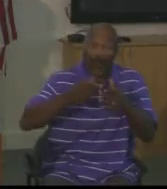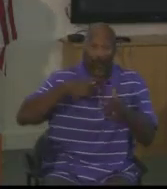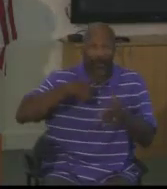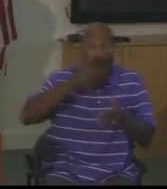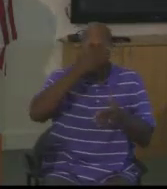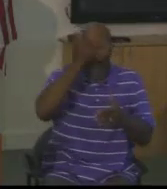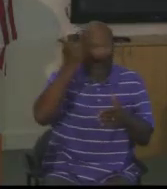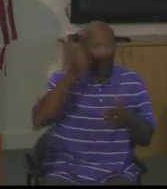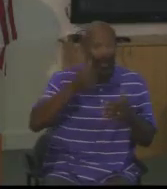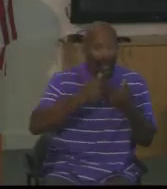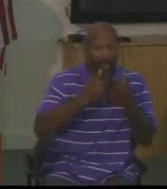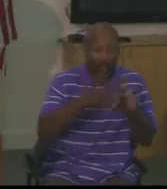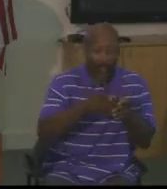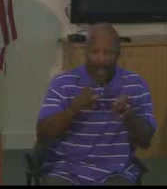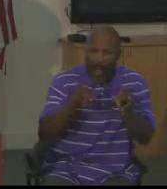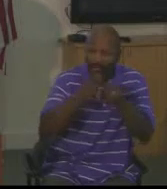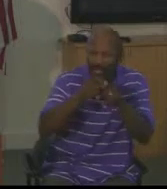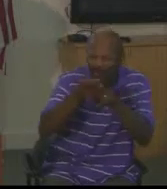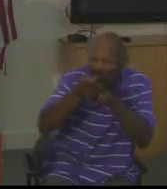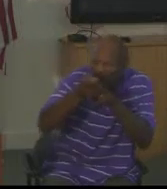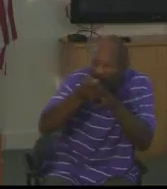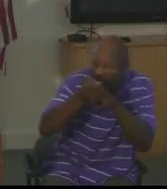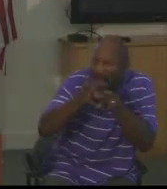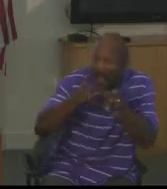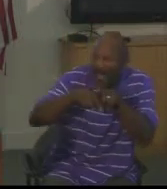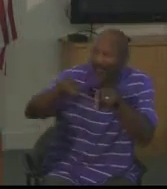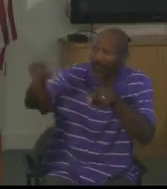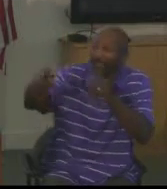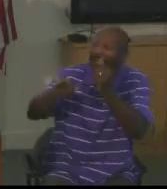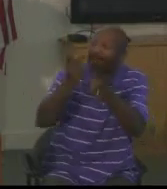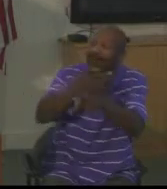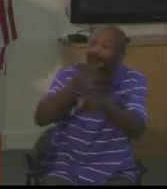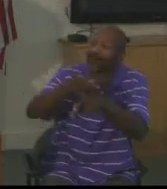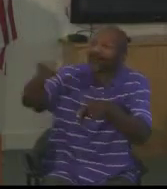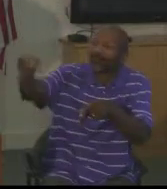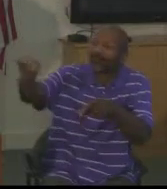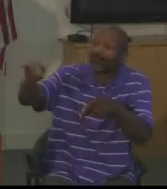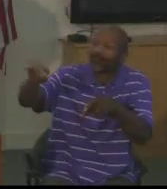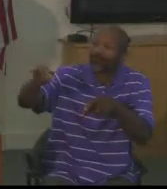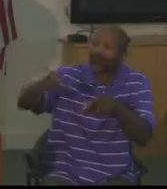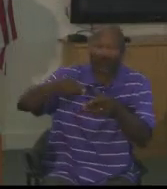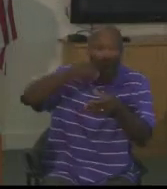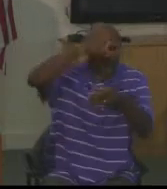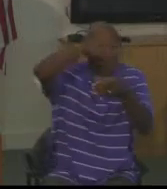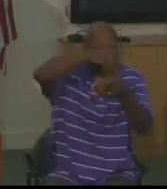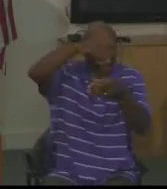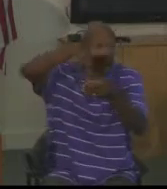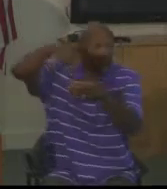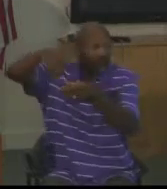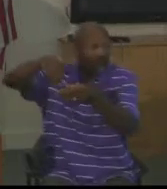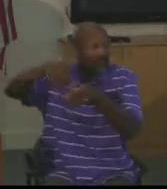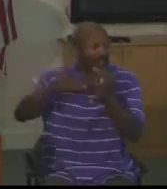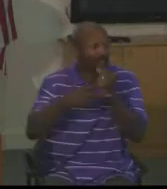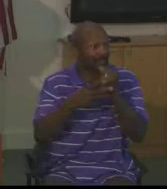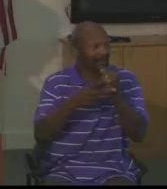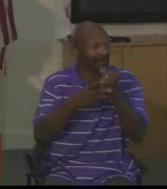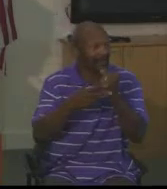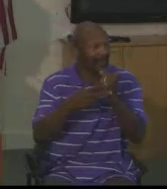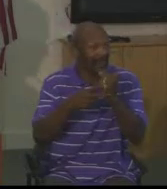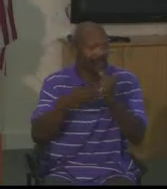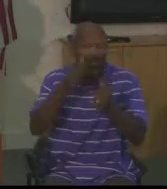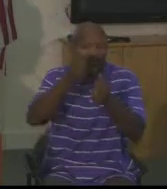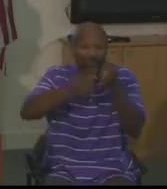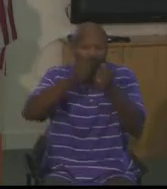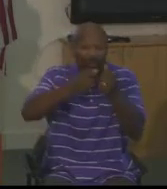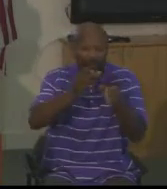remember. So here's a nice little, you can put a piece of white tape in here, and mark which